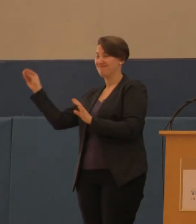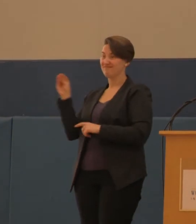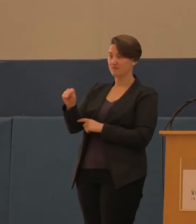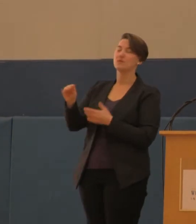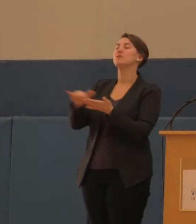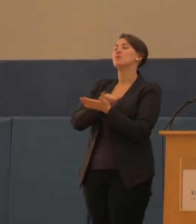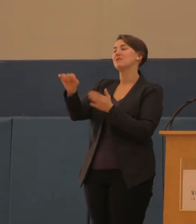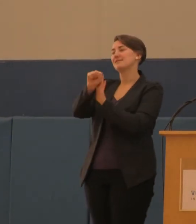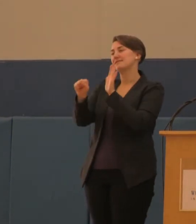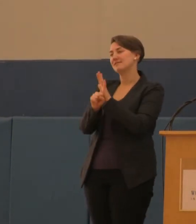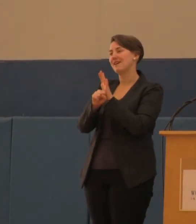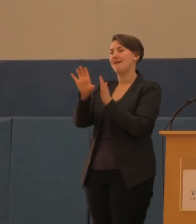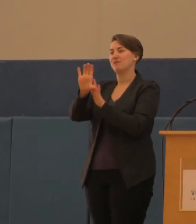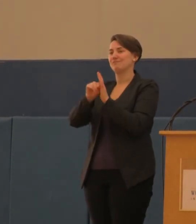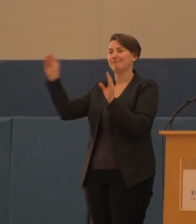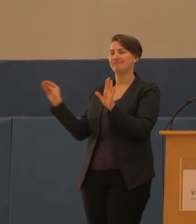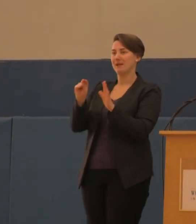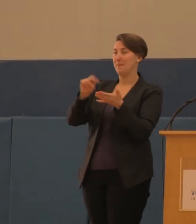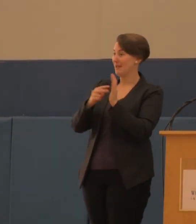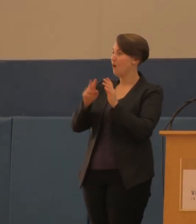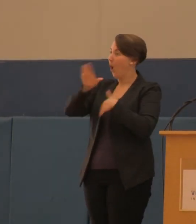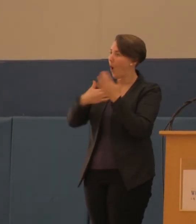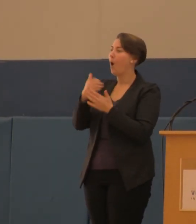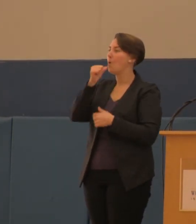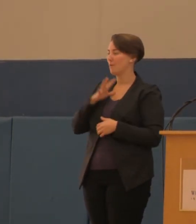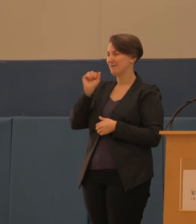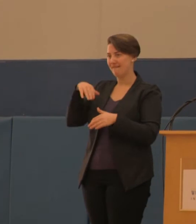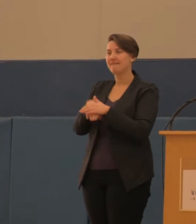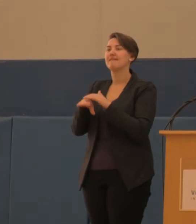so that every woman will continue to have access to the law.